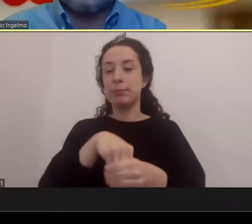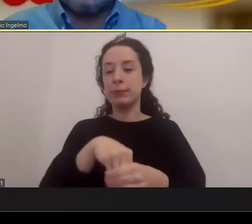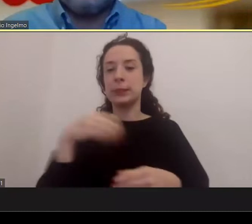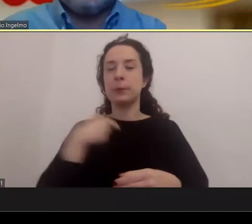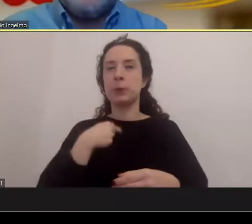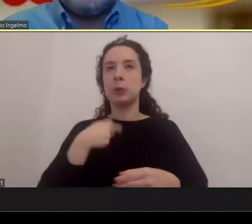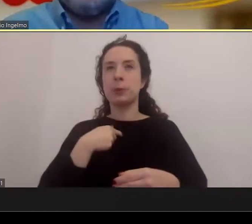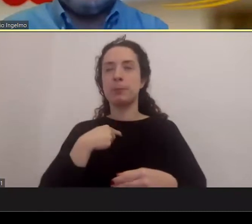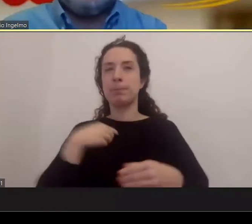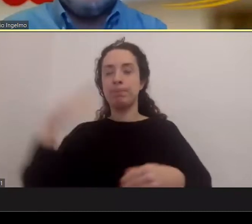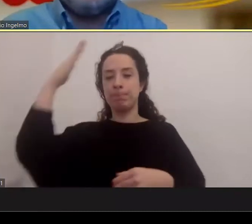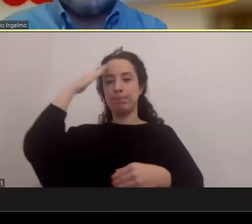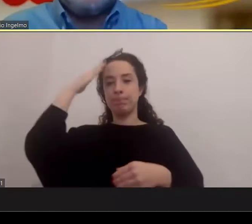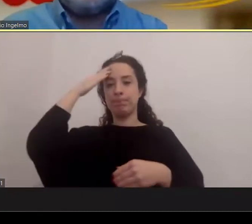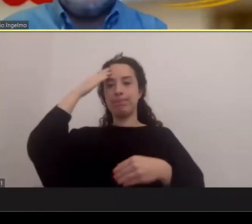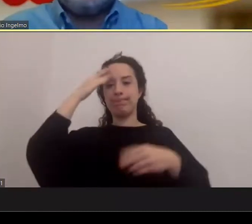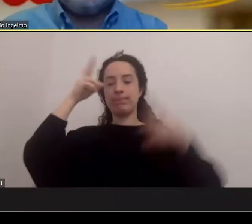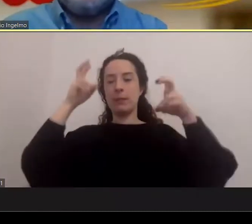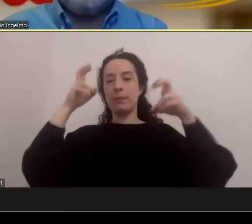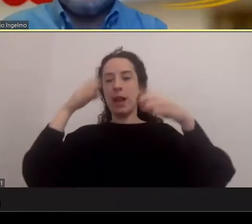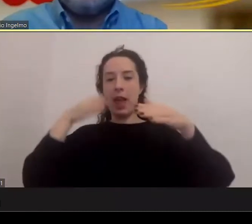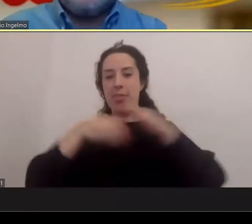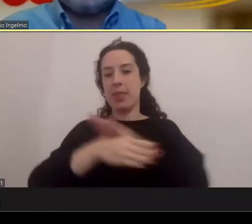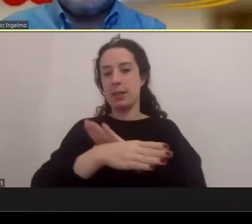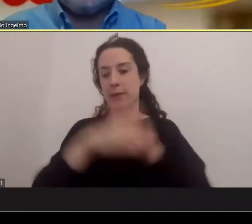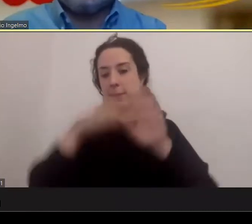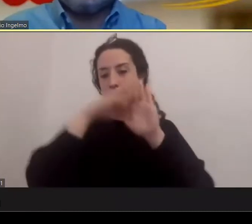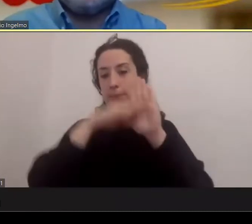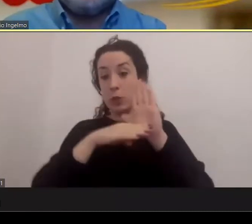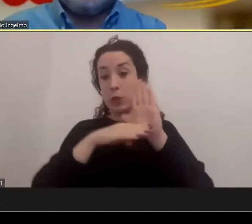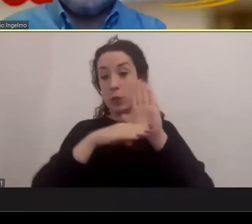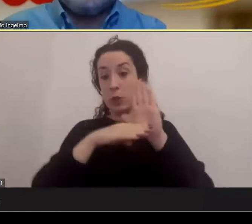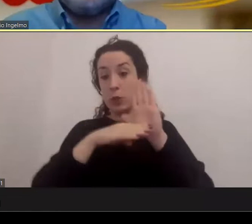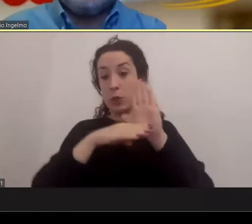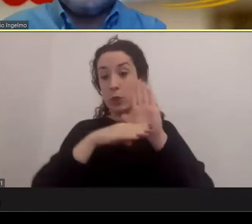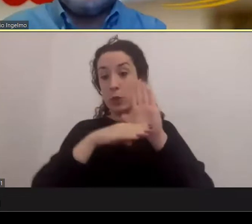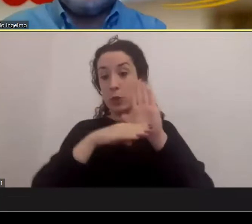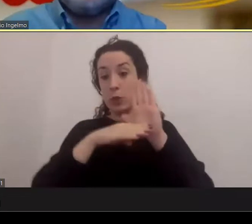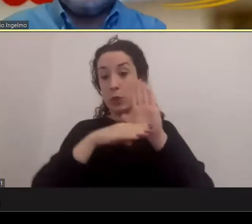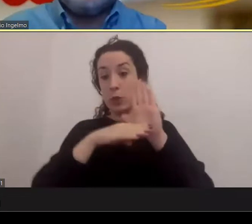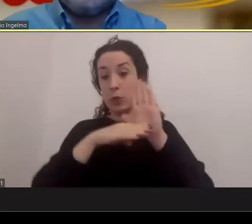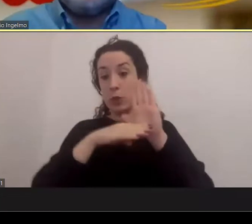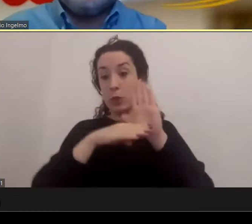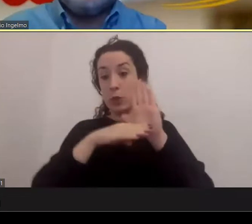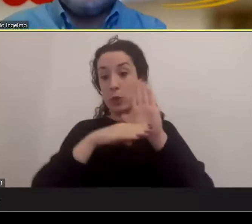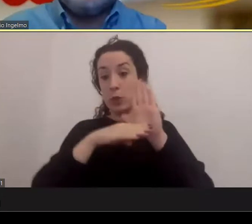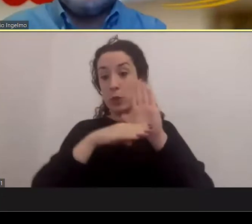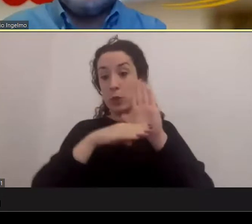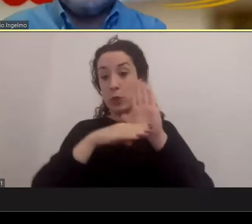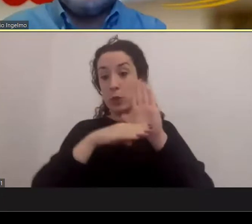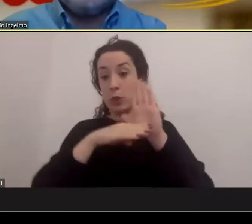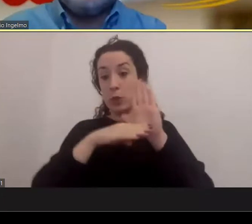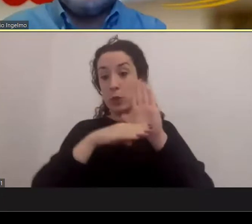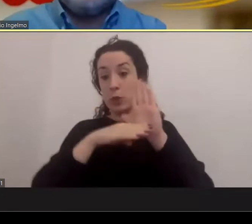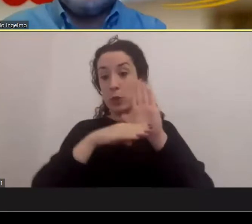accessibility project. Today's event, first I will do a short introduction of accessibility